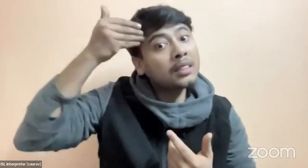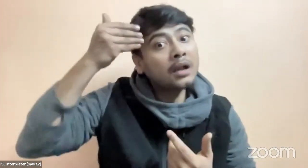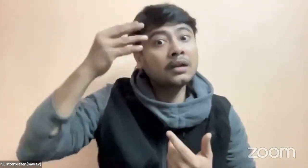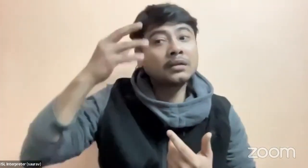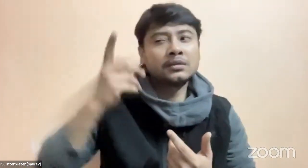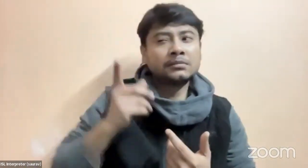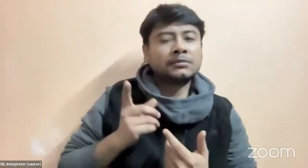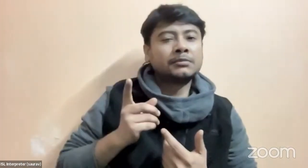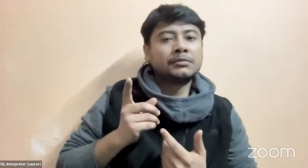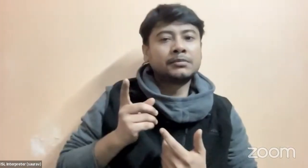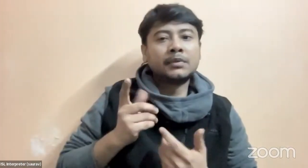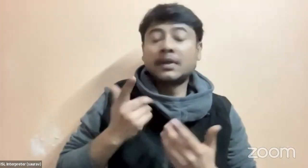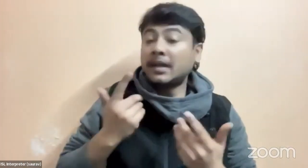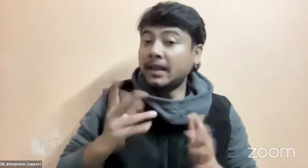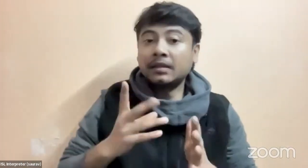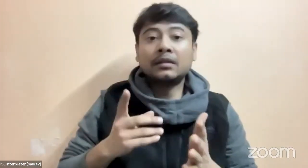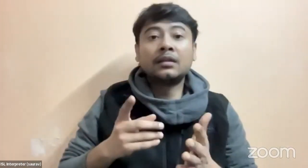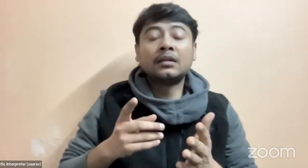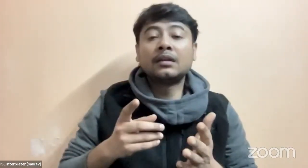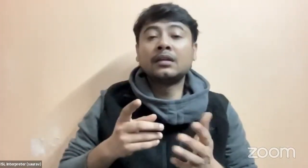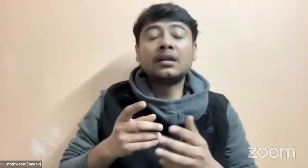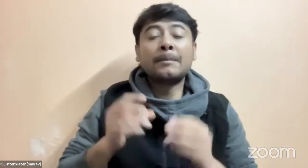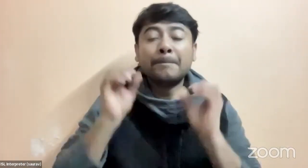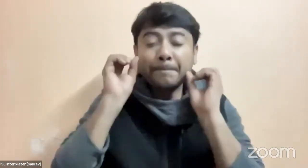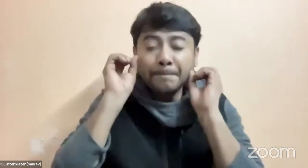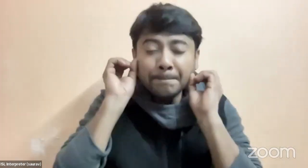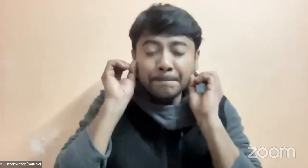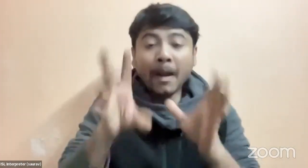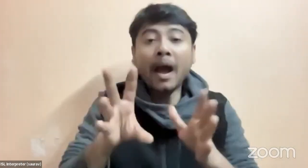we should never disrespect a devotee.